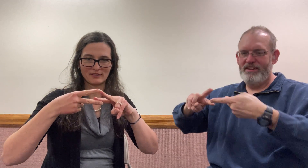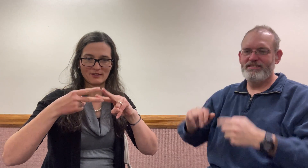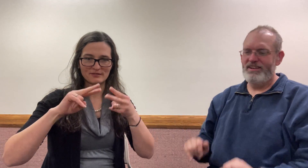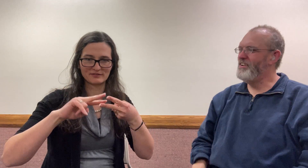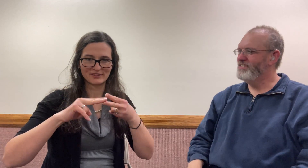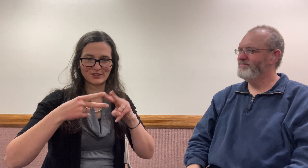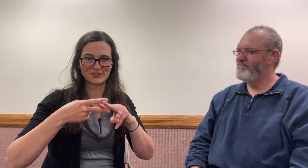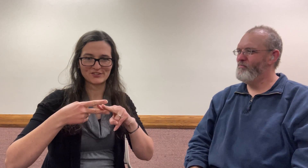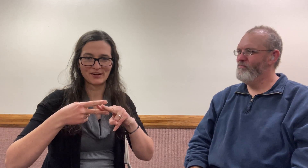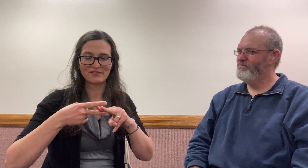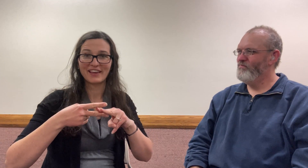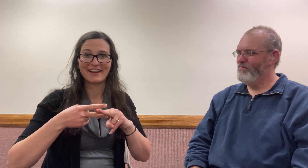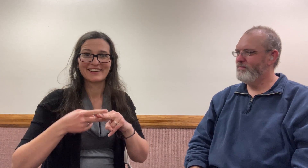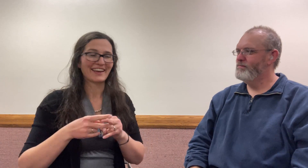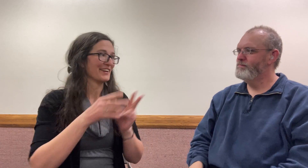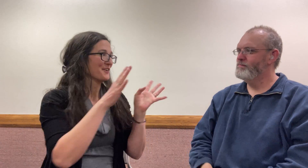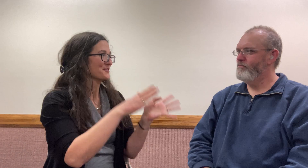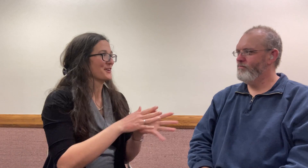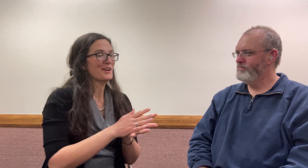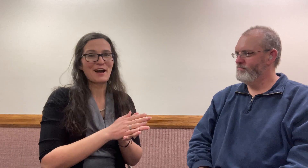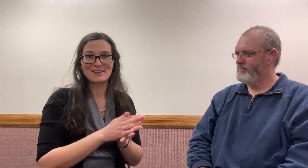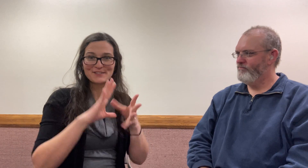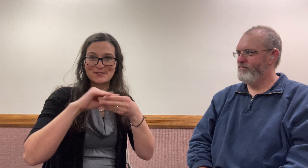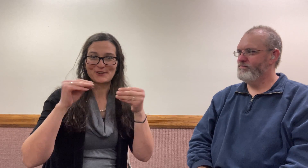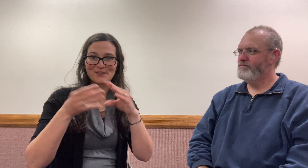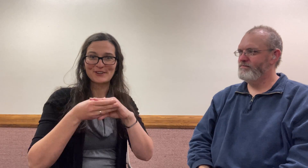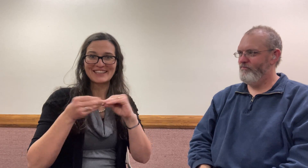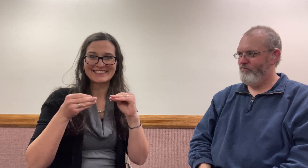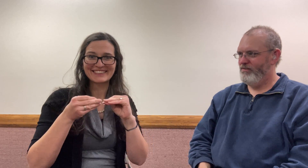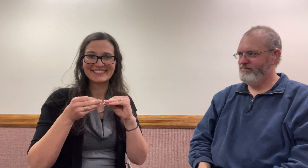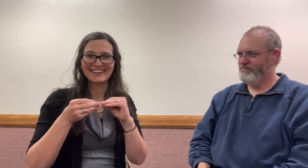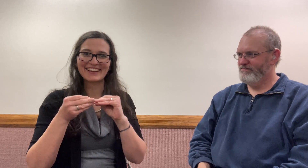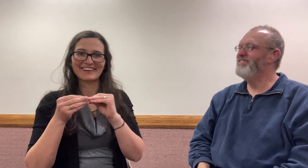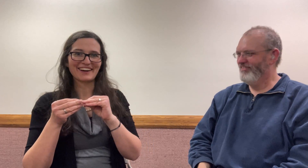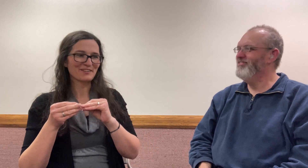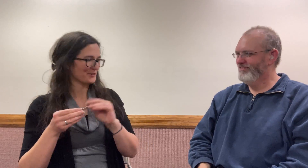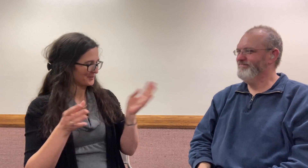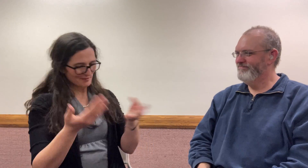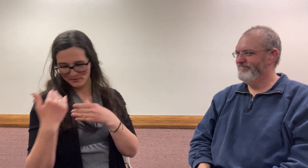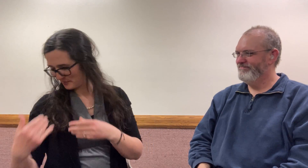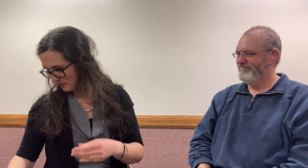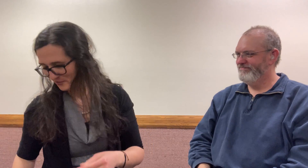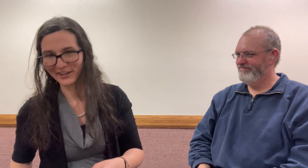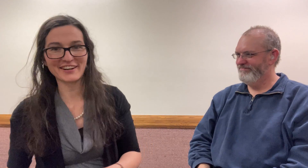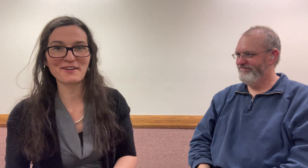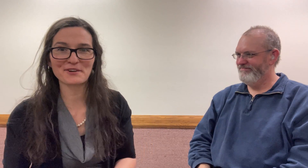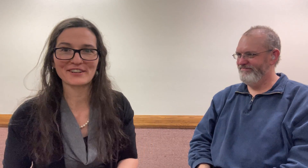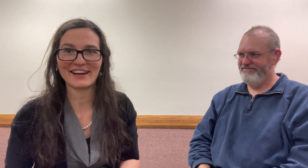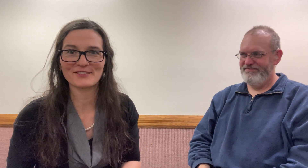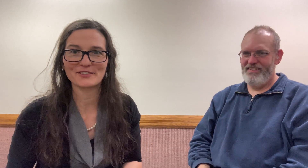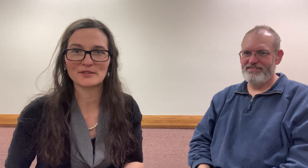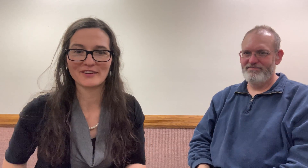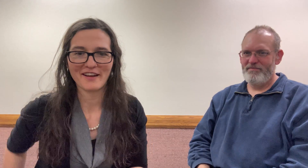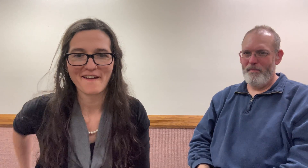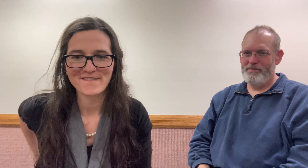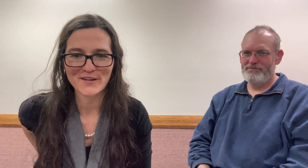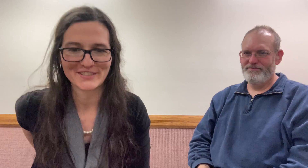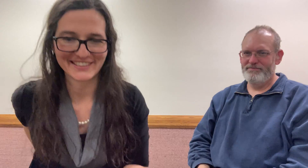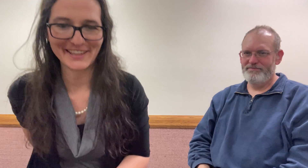ago. Exchanges there. Okay, Scott has a story for us. And I'll voice it from over here. And we're going to have a little fun today. And we're